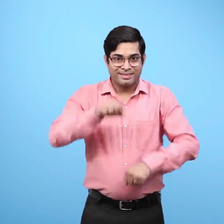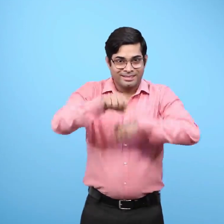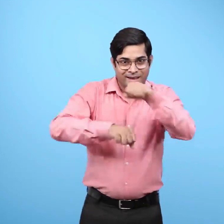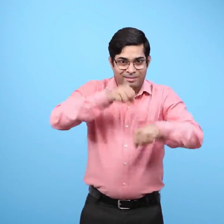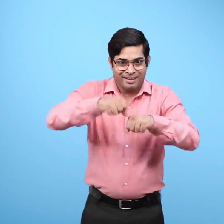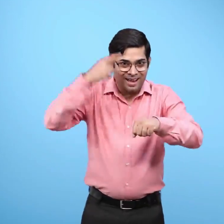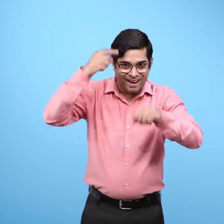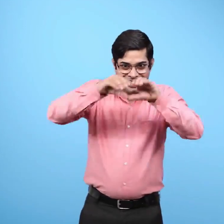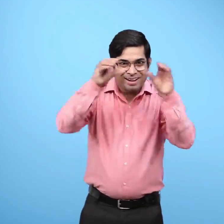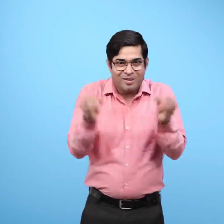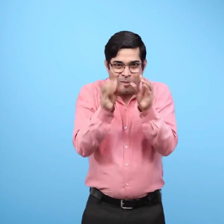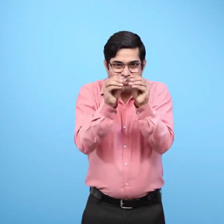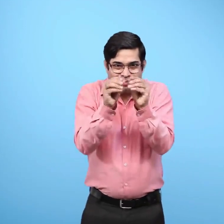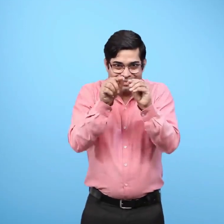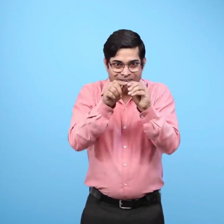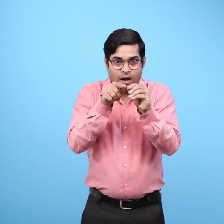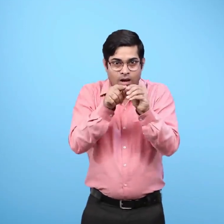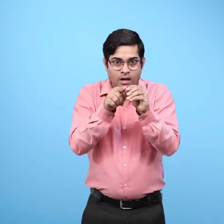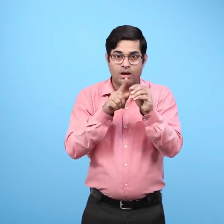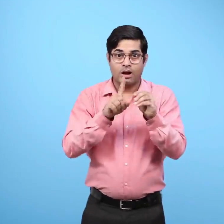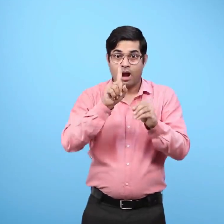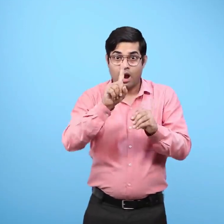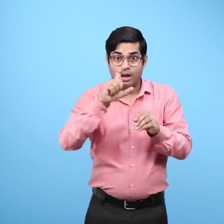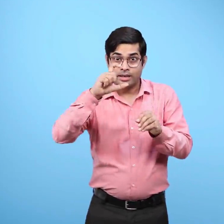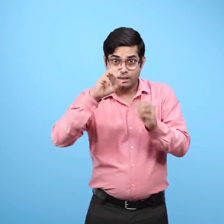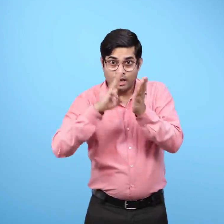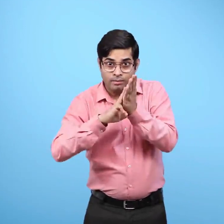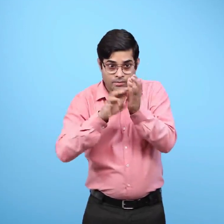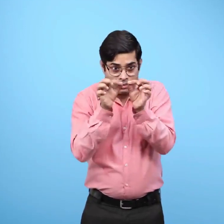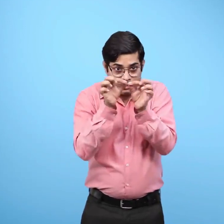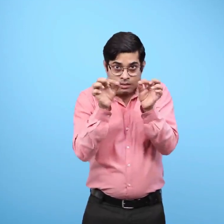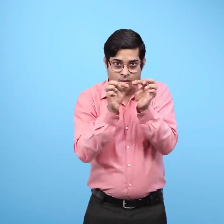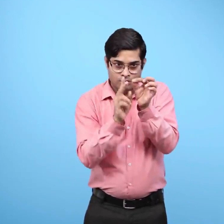Cut small pieces of the tube, about 1 centimeter long.